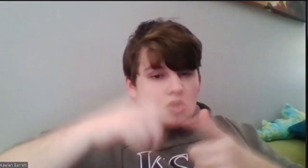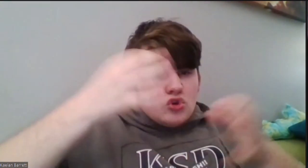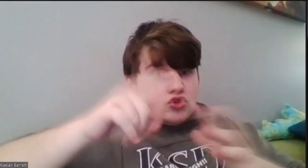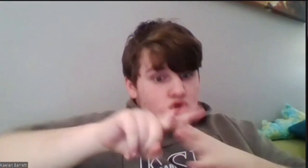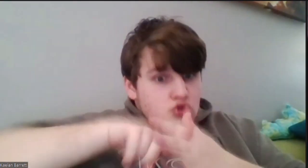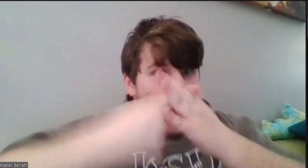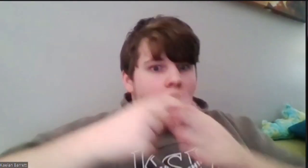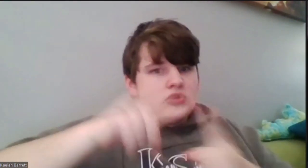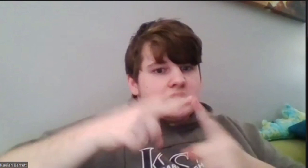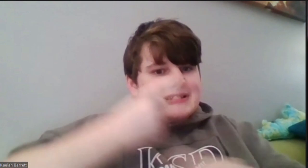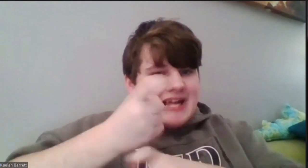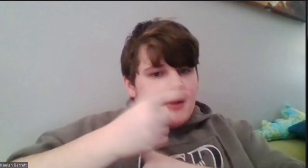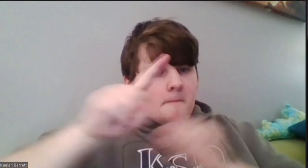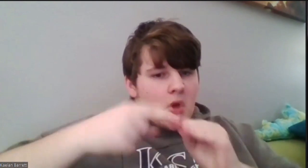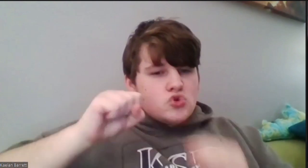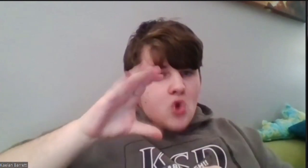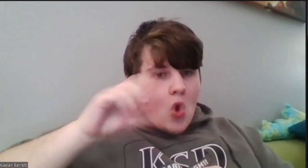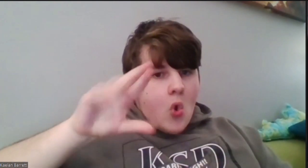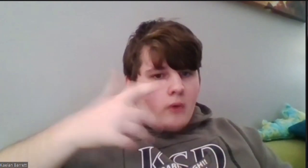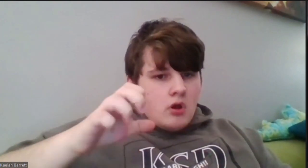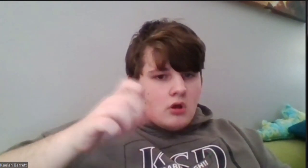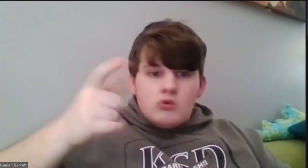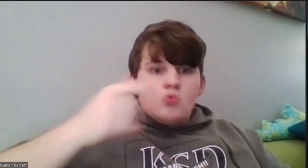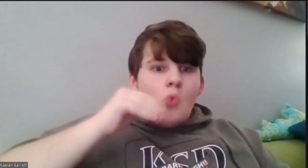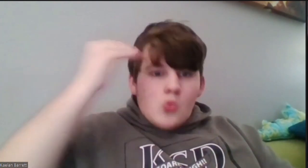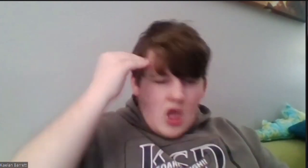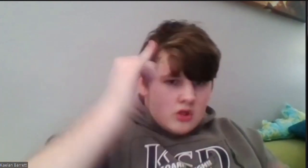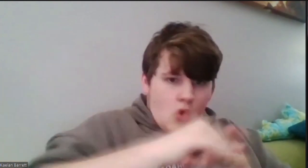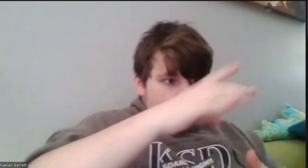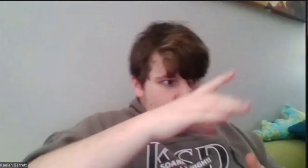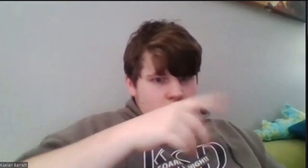They're telling jokes. And they started to tease about Scrooge.